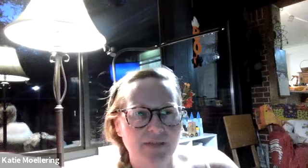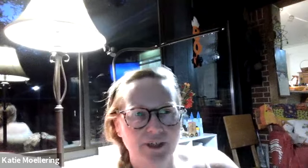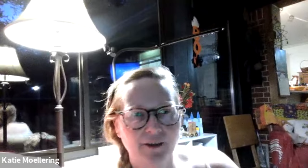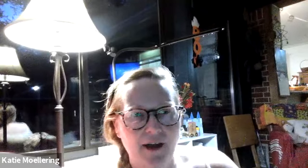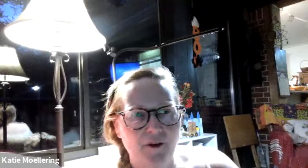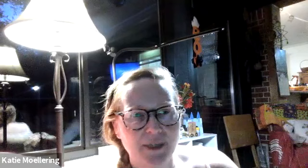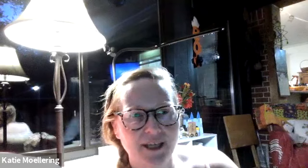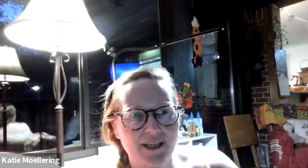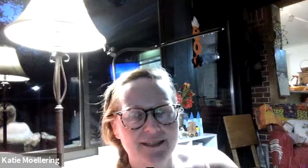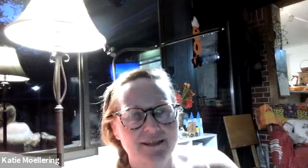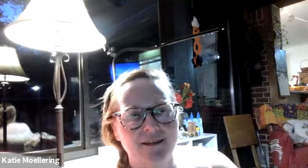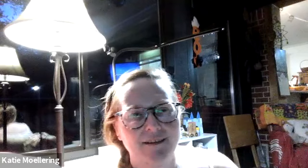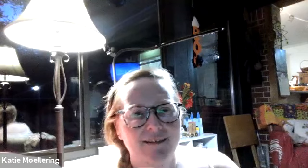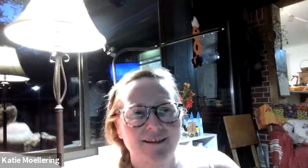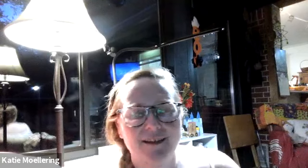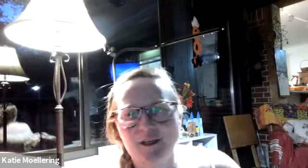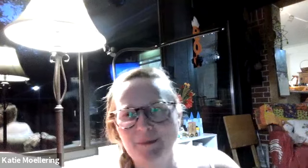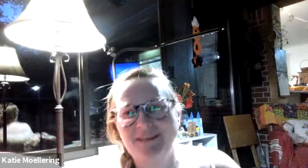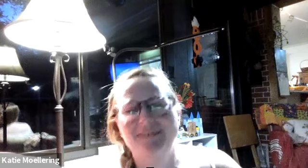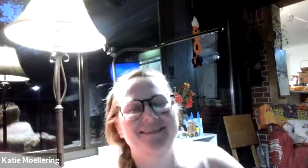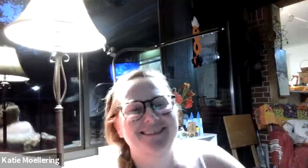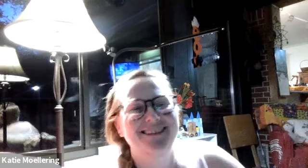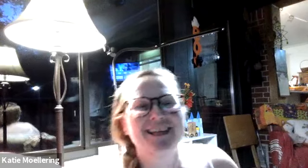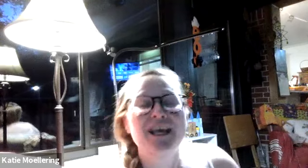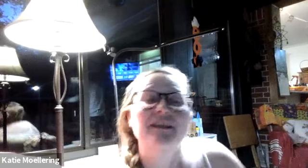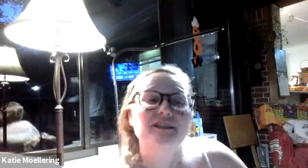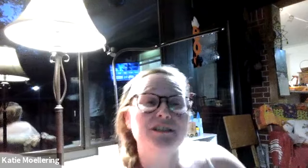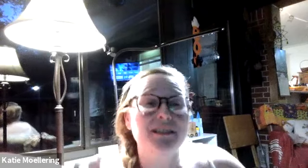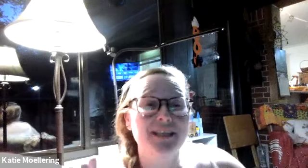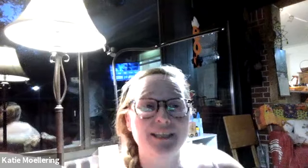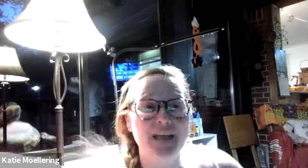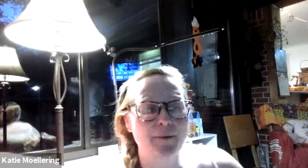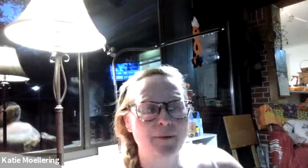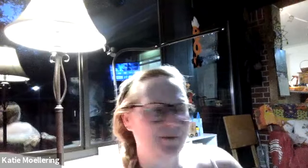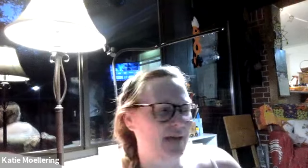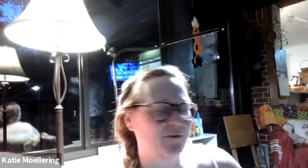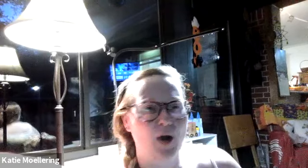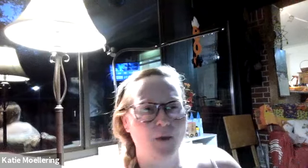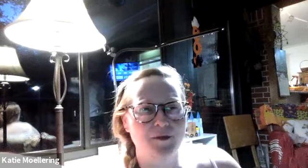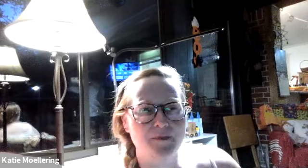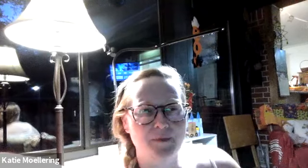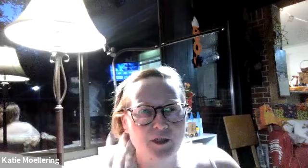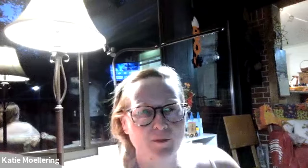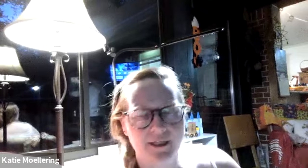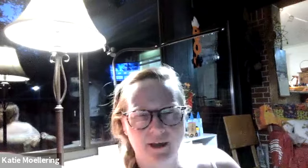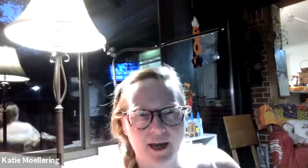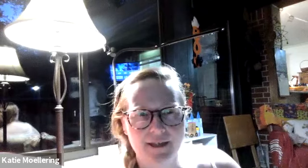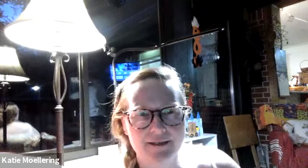can figure out, because I mean, that's just the thing. Like I might be having problems, but you might not.